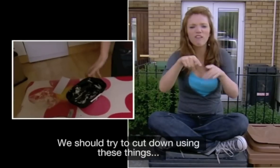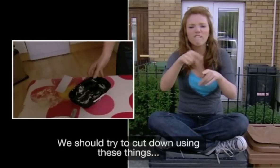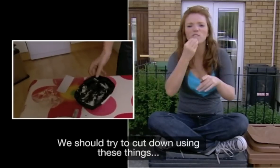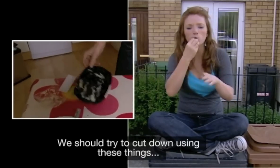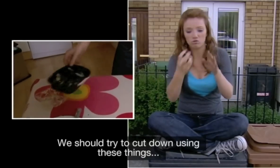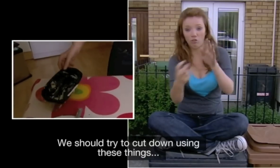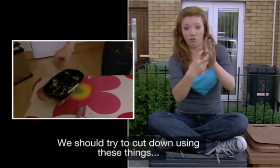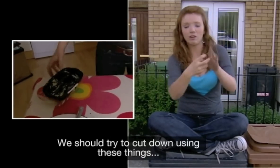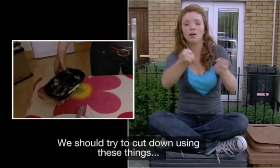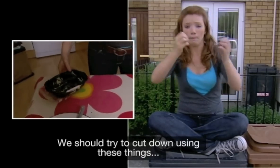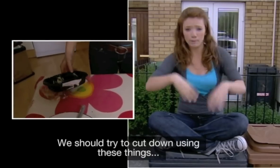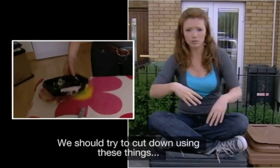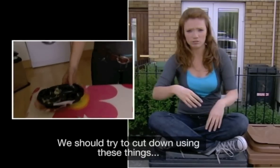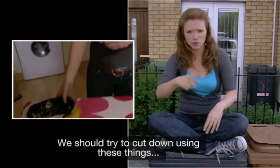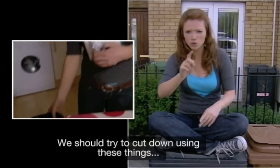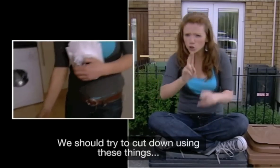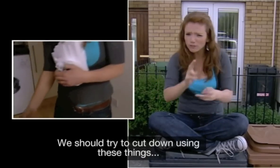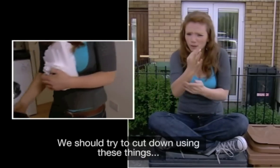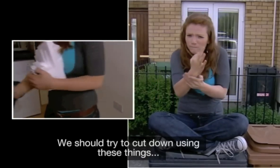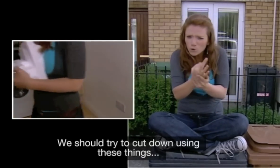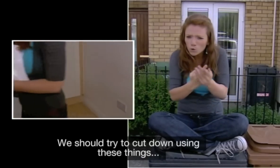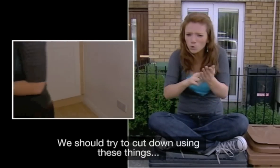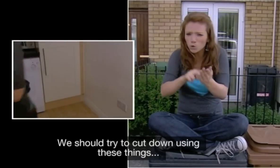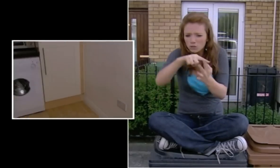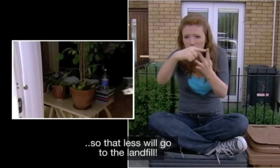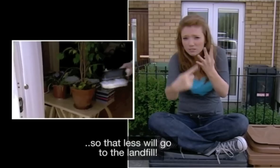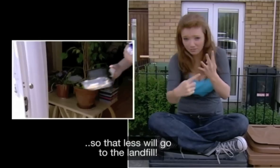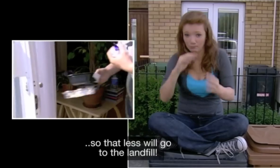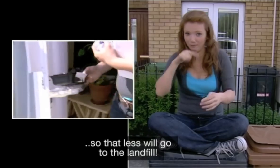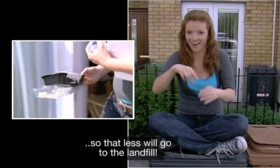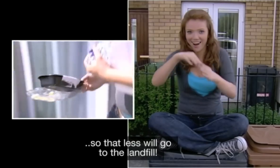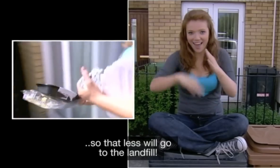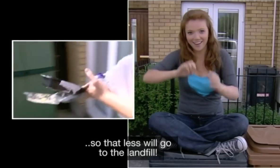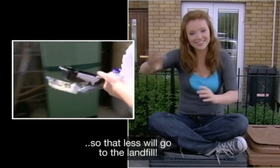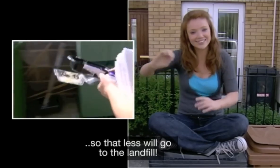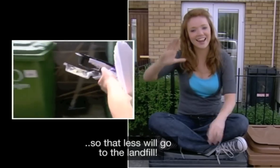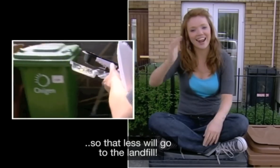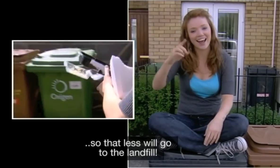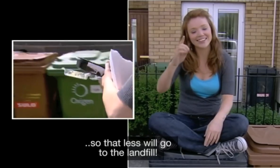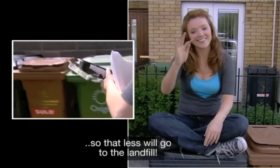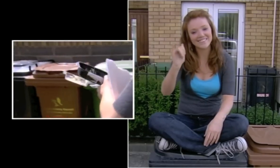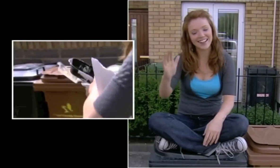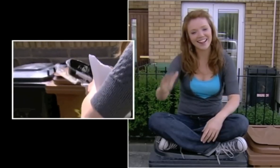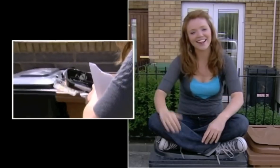We should try to cut down using these things, so that less will go into the landfill.